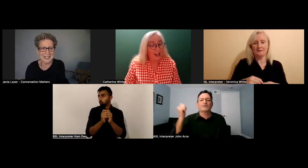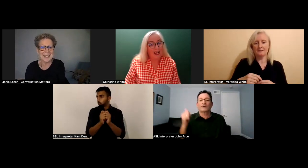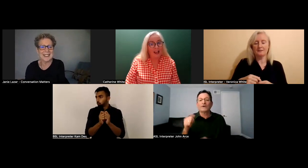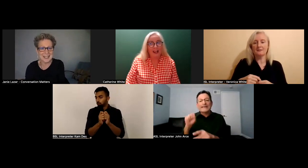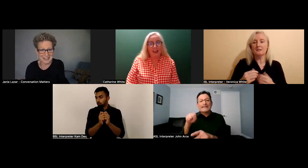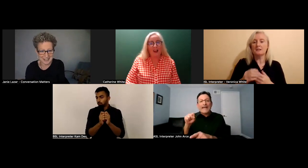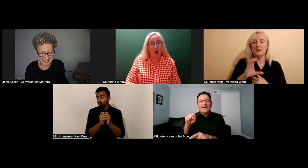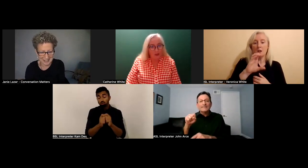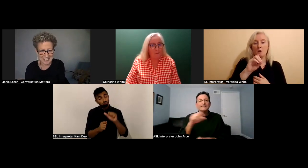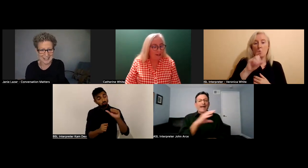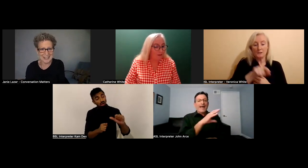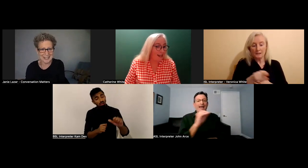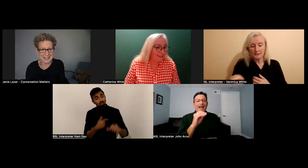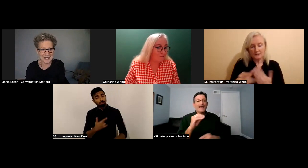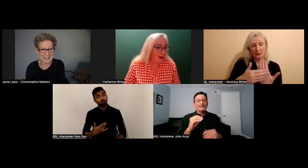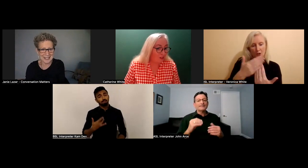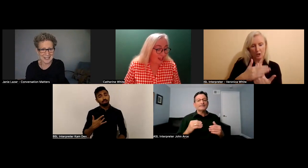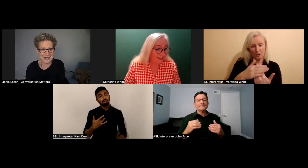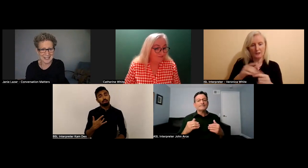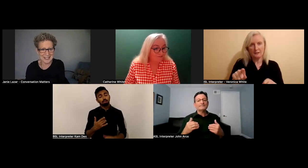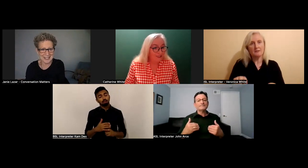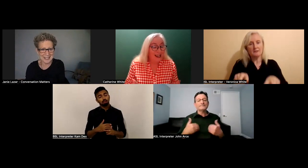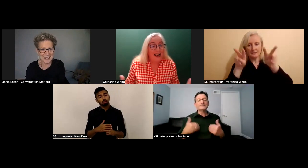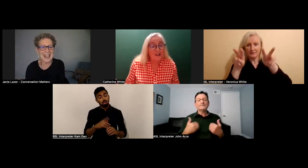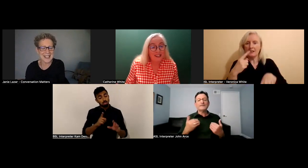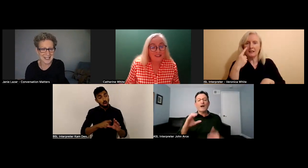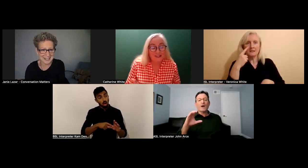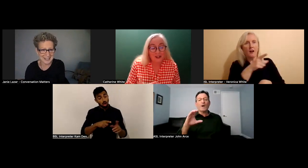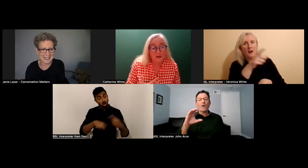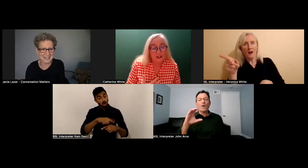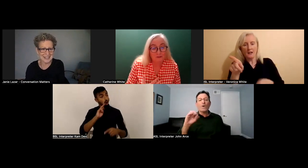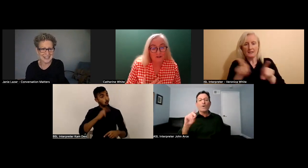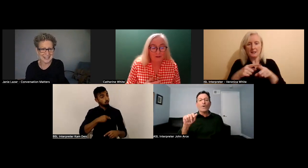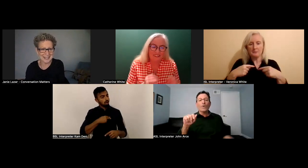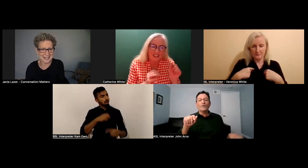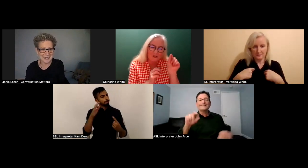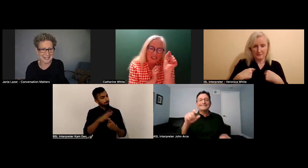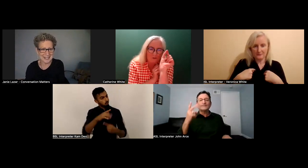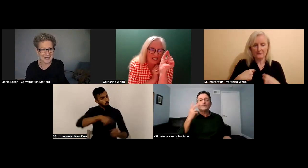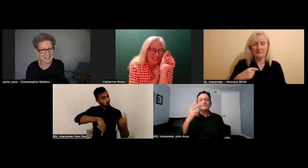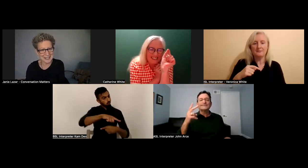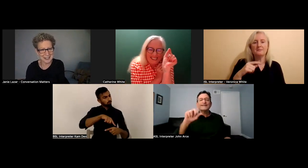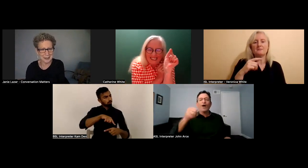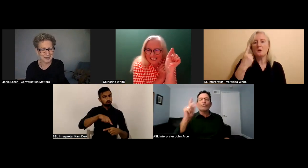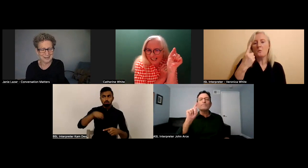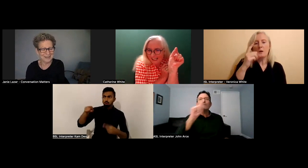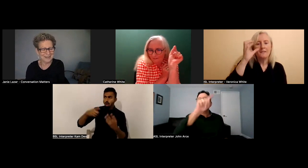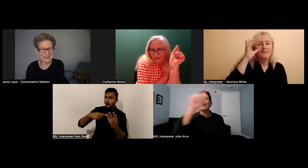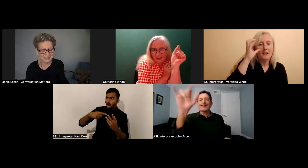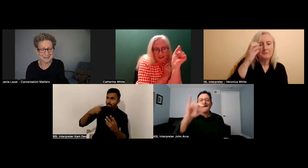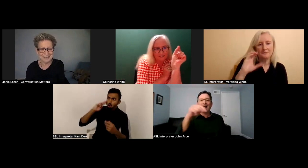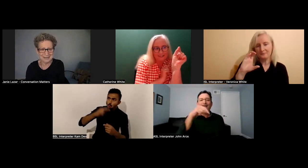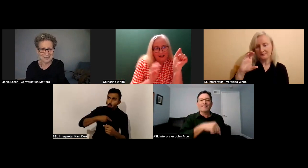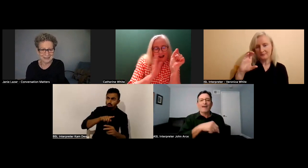see other people like them out there. I know Yes. that there's the Coda movie, but that's only one teeny